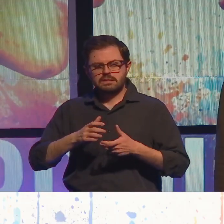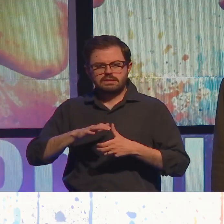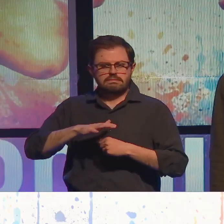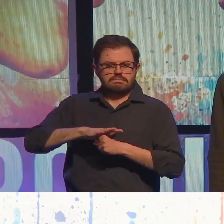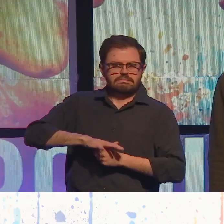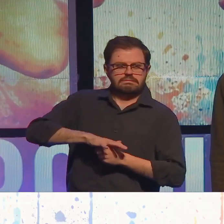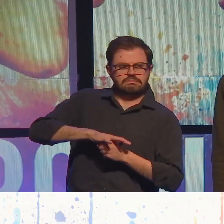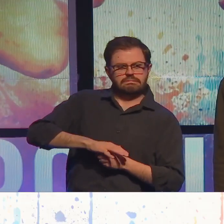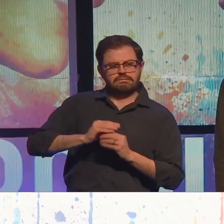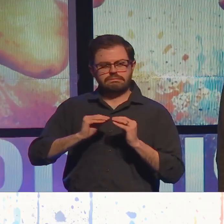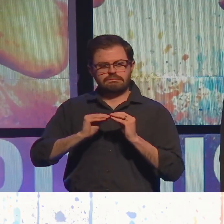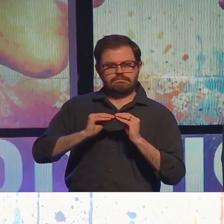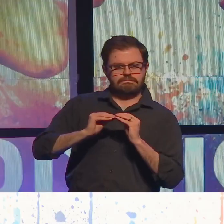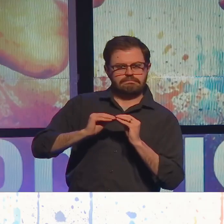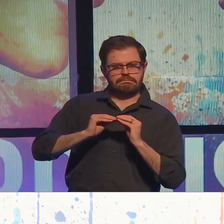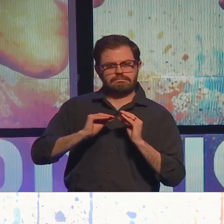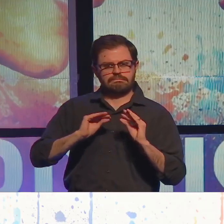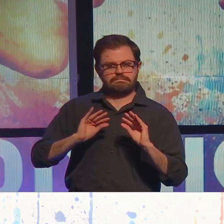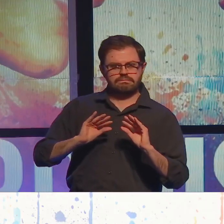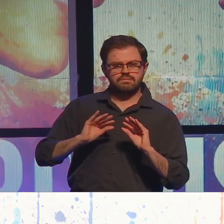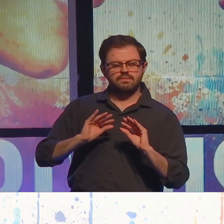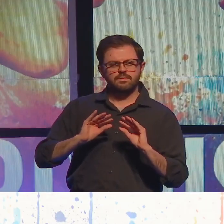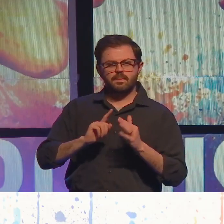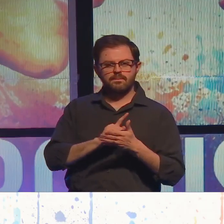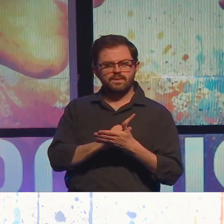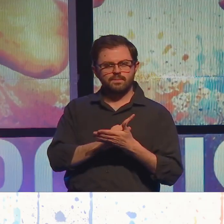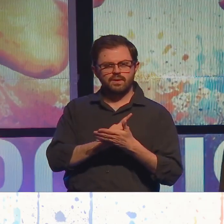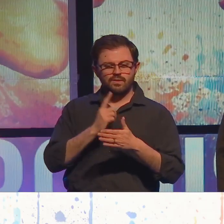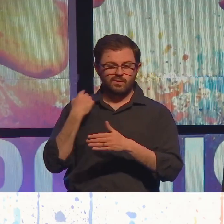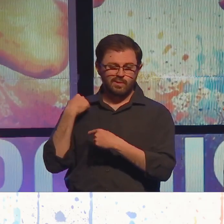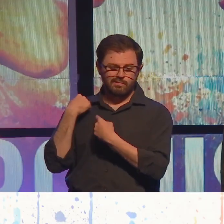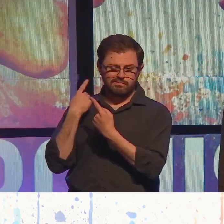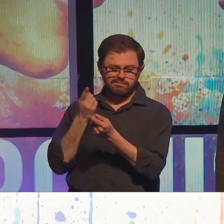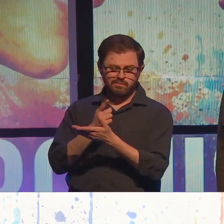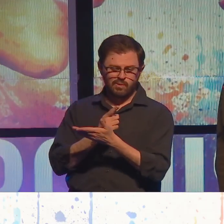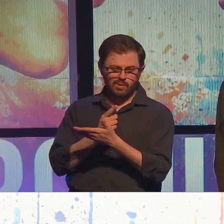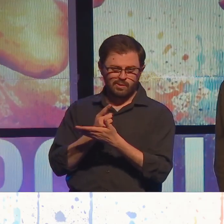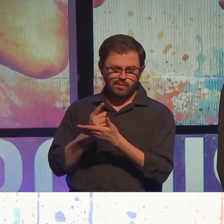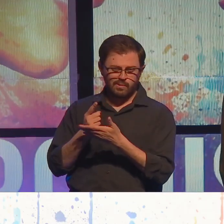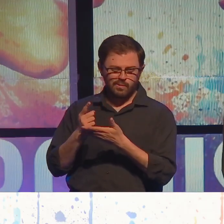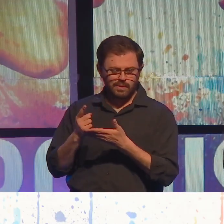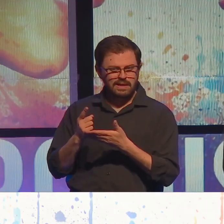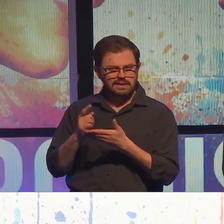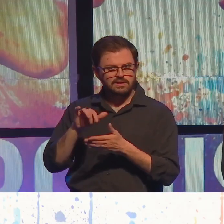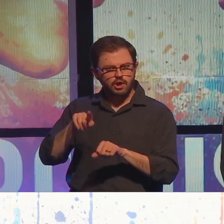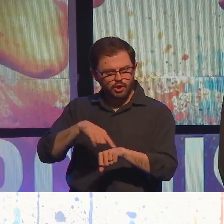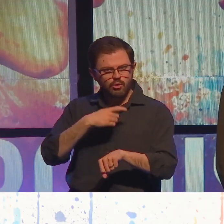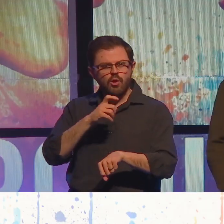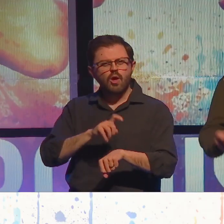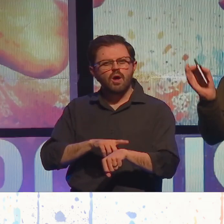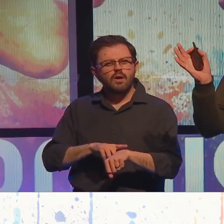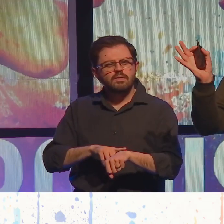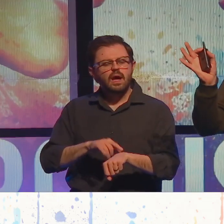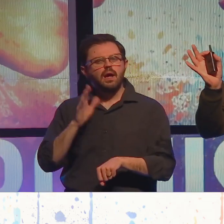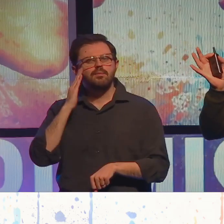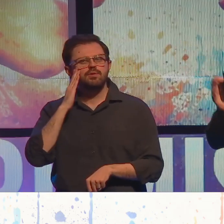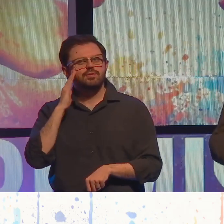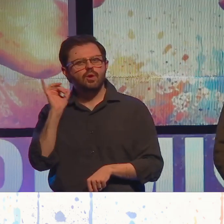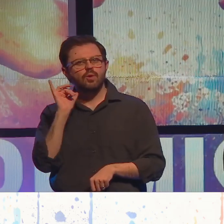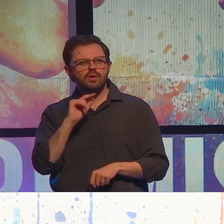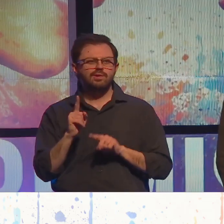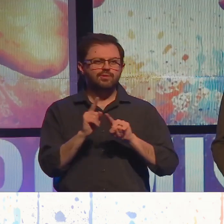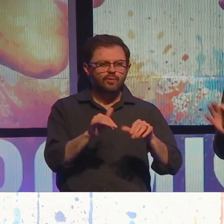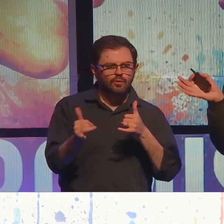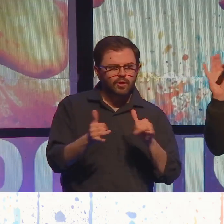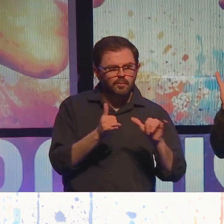days is a long time when everybody else has had like some party experience. They've seen the guy and you're just like, not until I believe